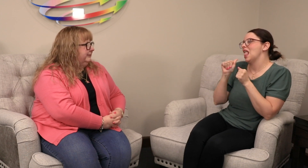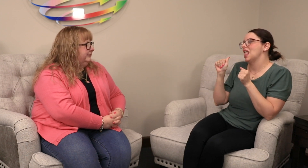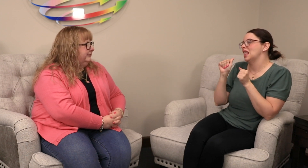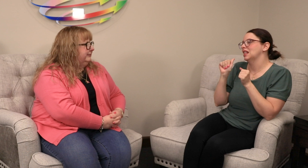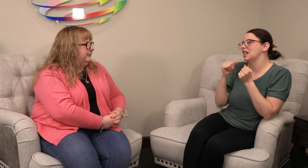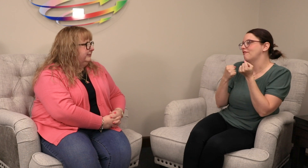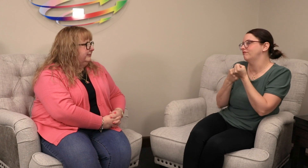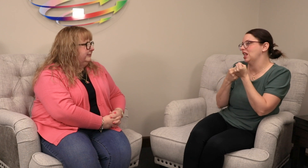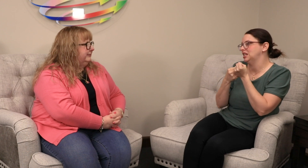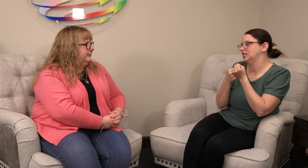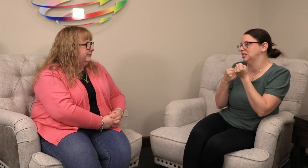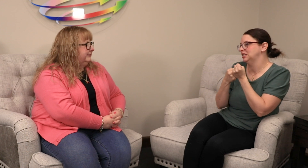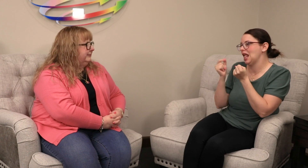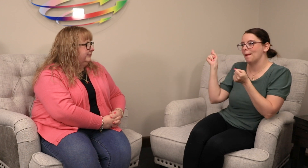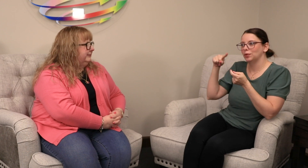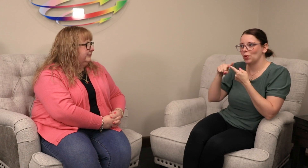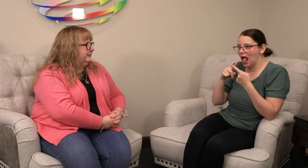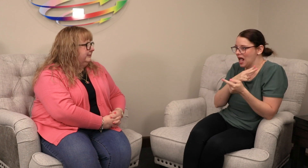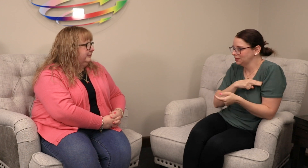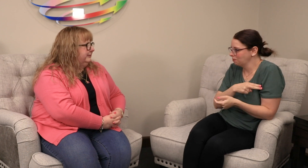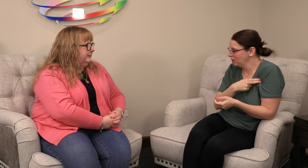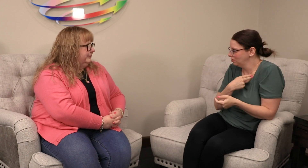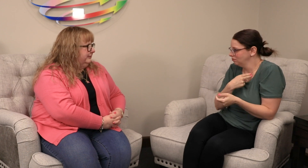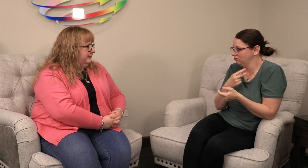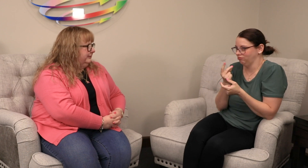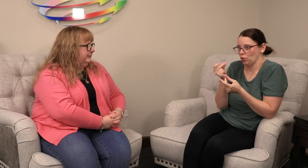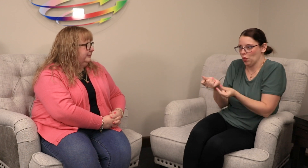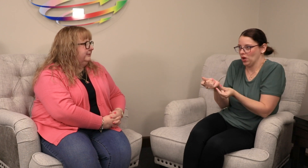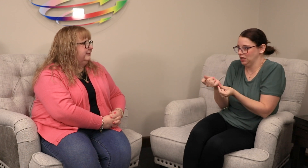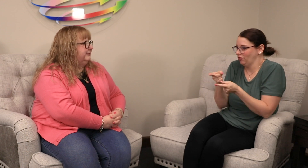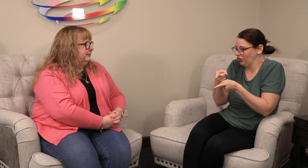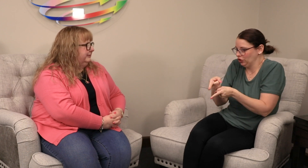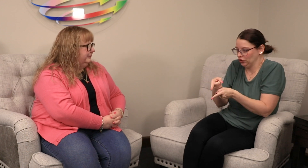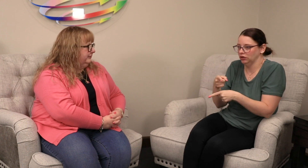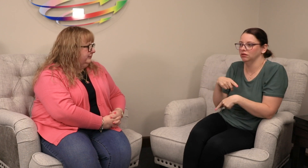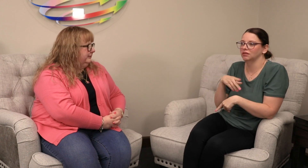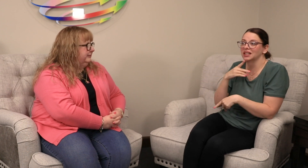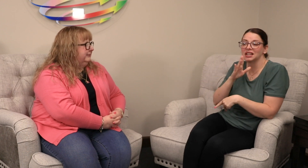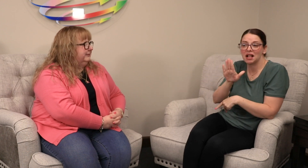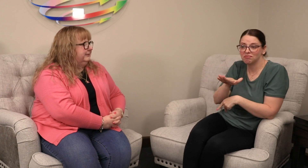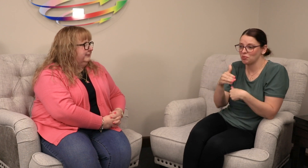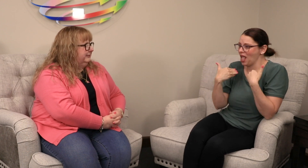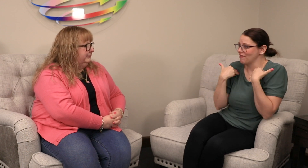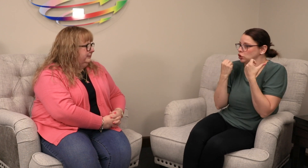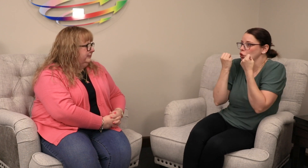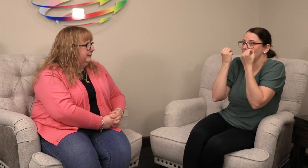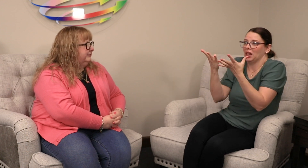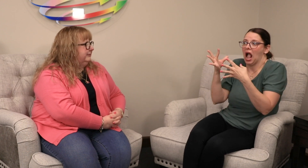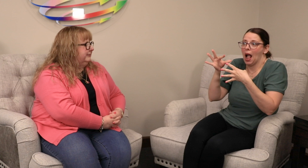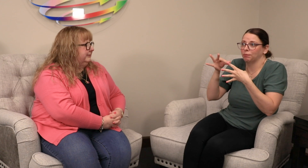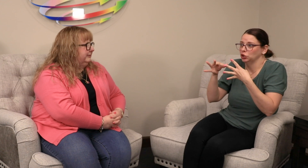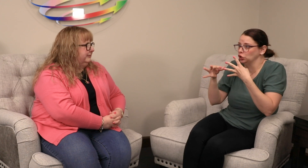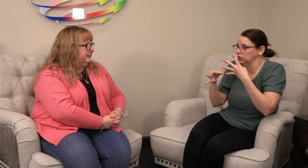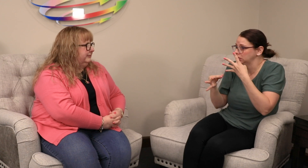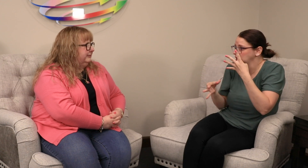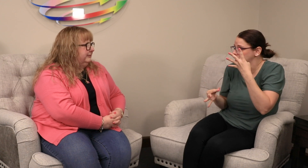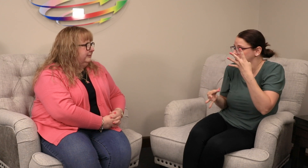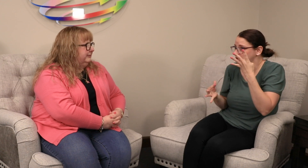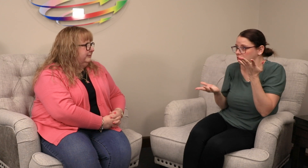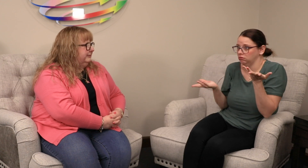just love to have an advocate who could come to the hospital right away and just be there and say, hey, there's so many options